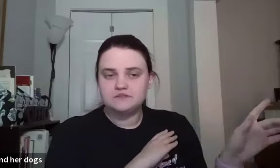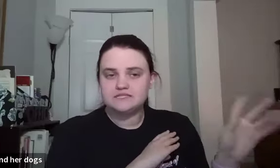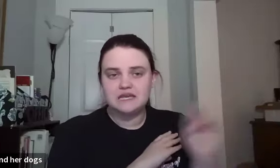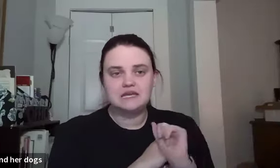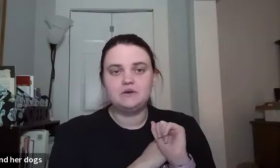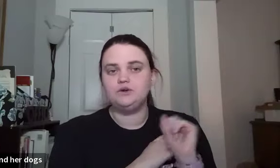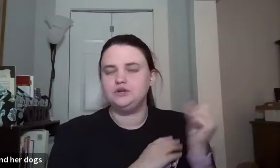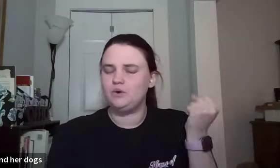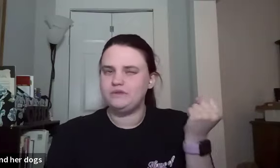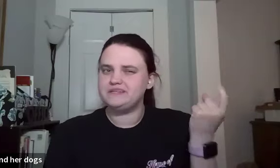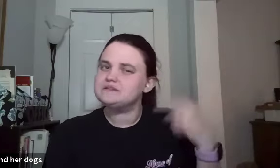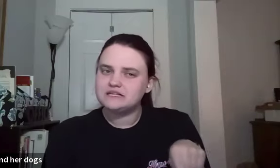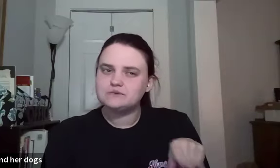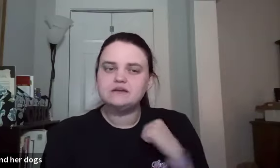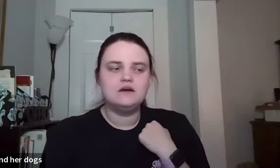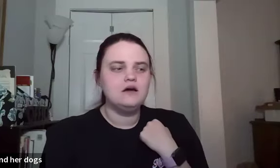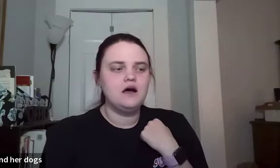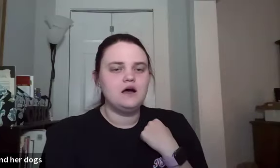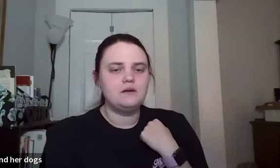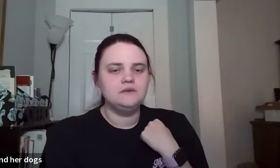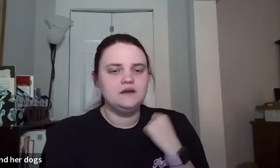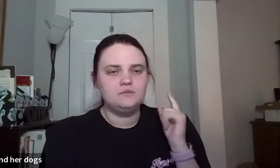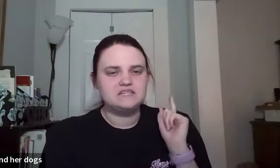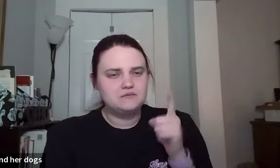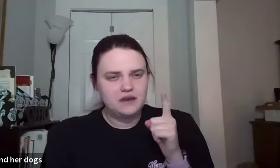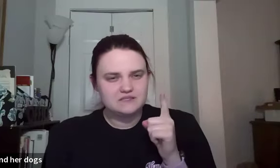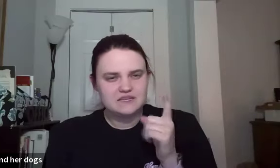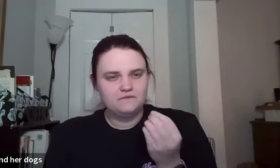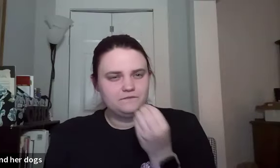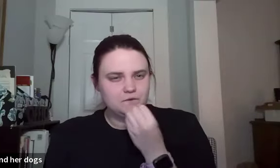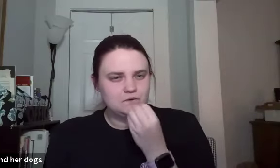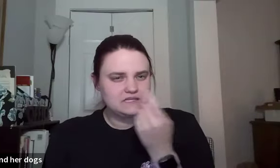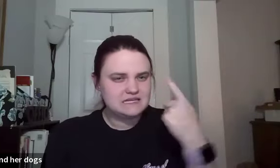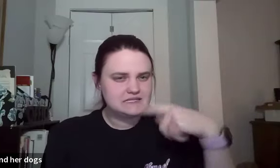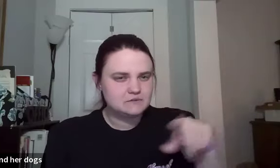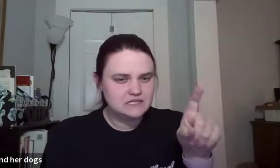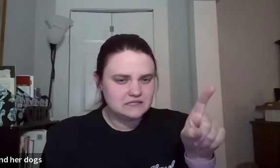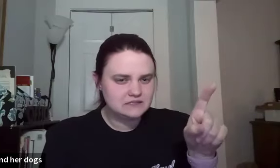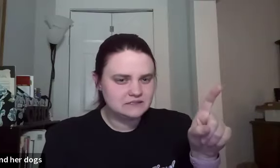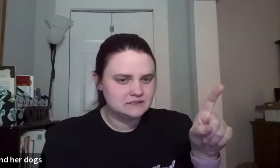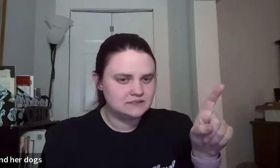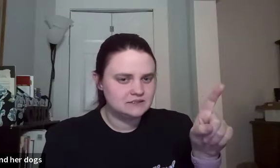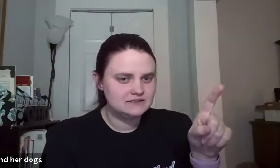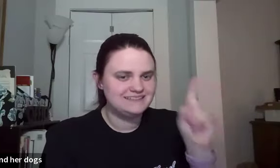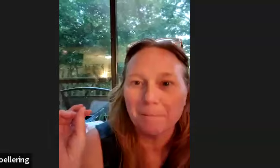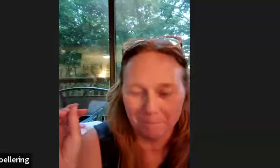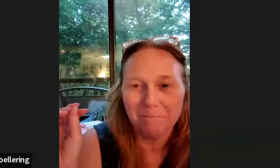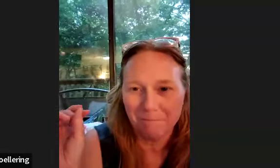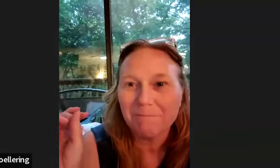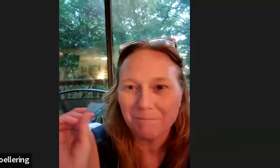to Miss Katie or you can hold them until next week. Was I right when saying food is next week? Yep. Yes. Okay, so